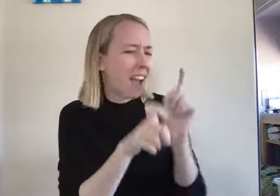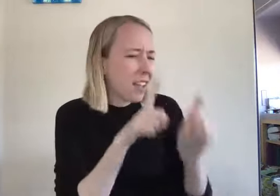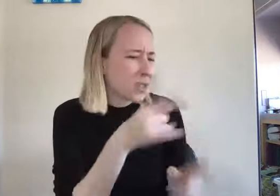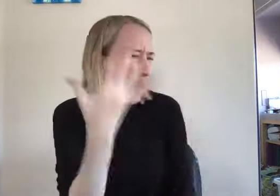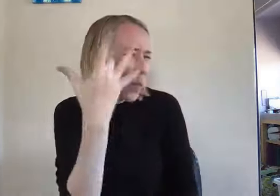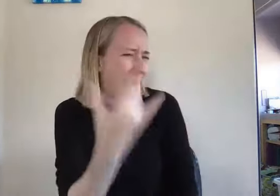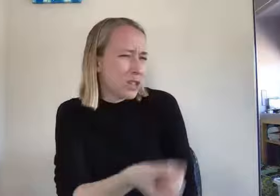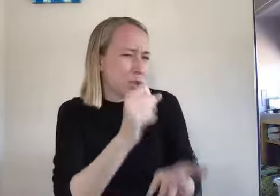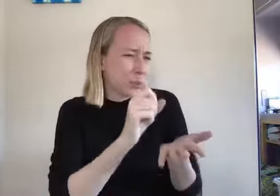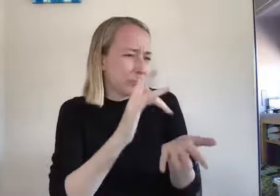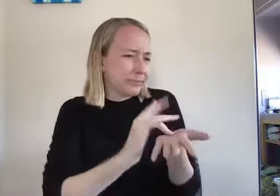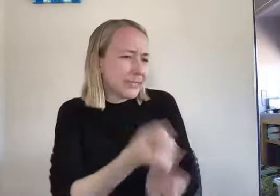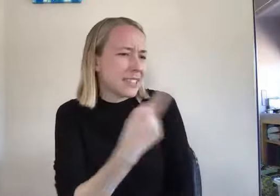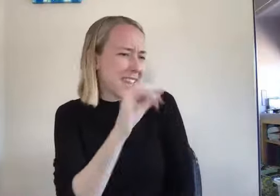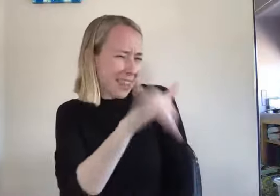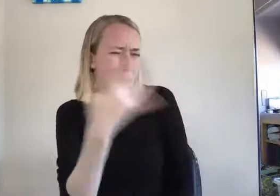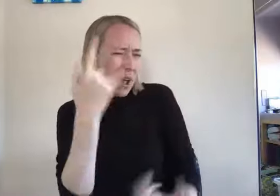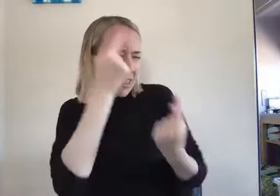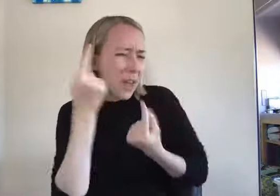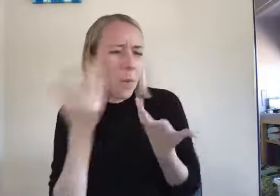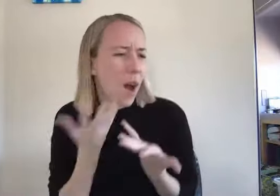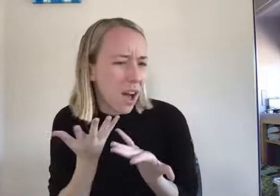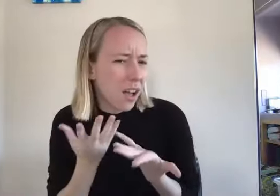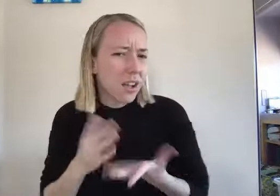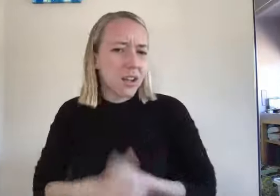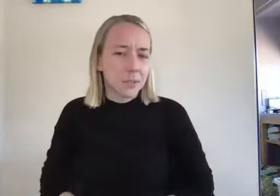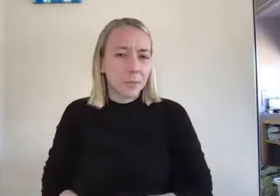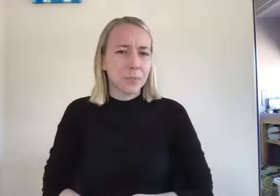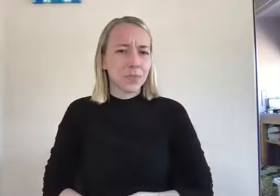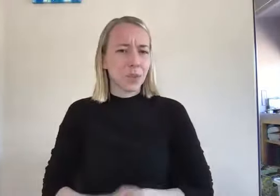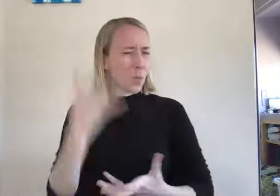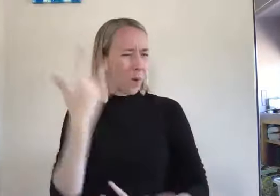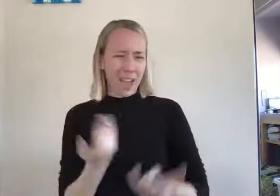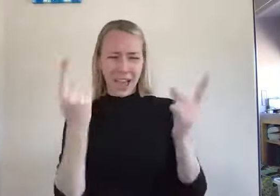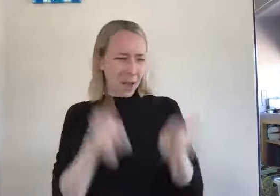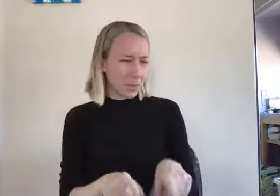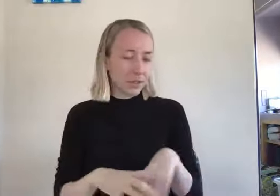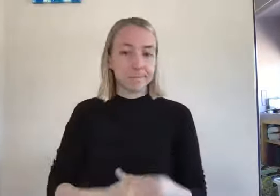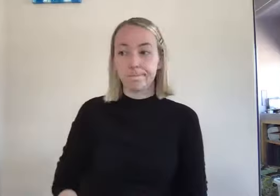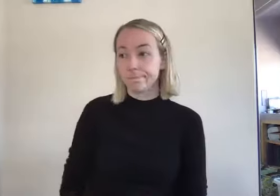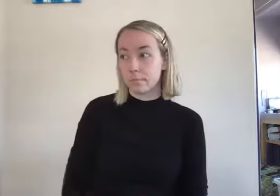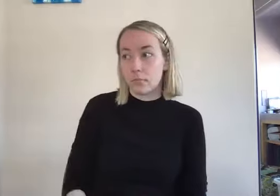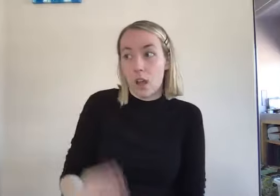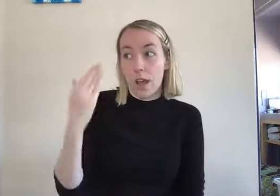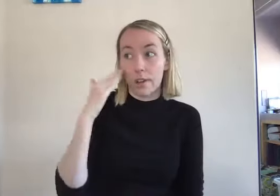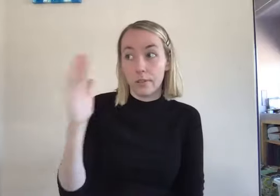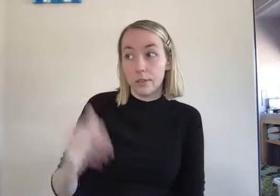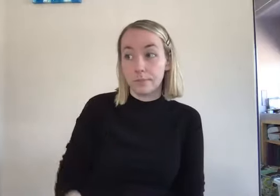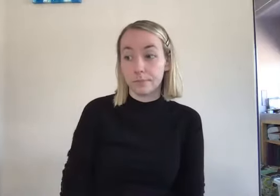asking him, why did you take those things? What were you thinking? How come you did that? And he said, I don't